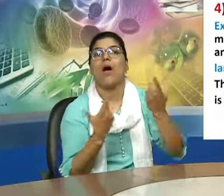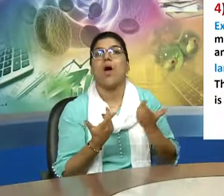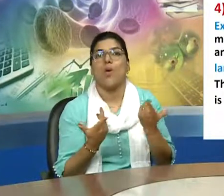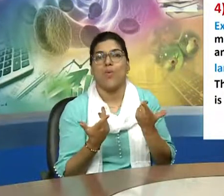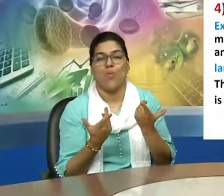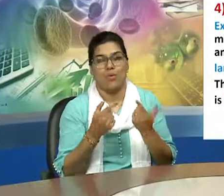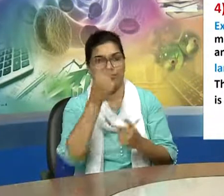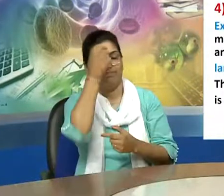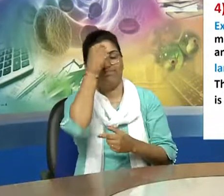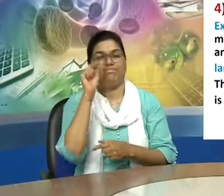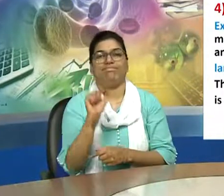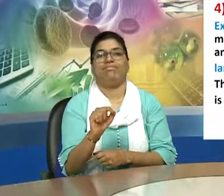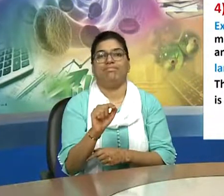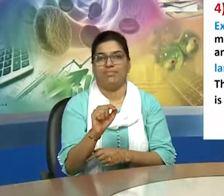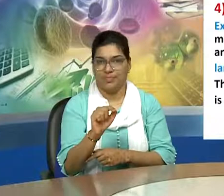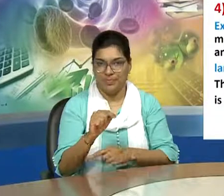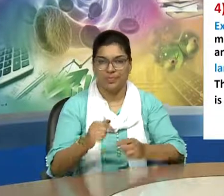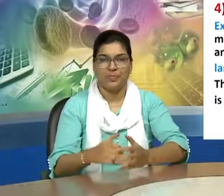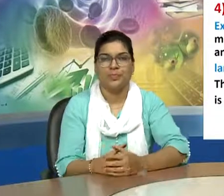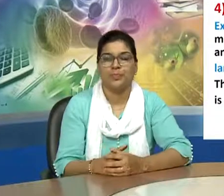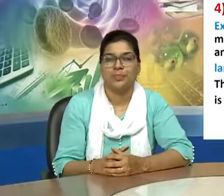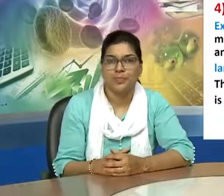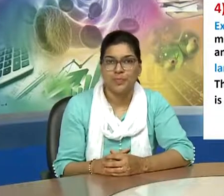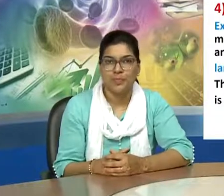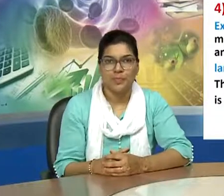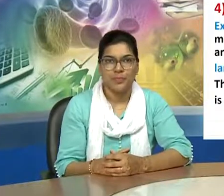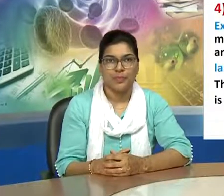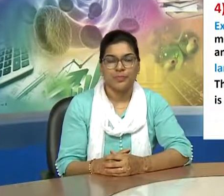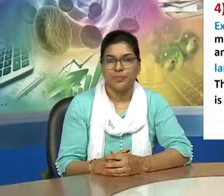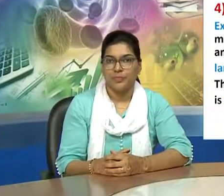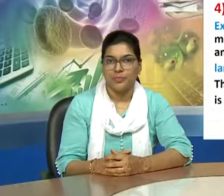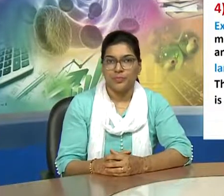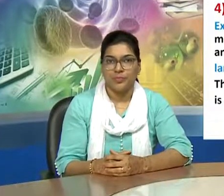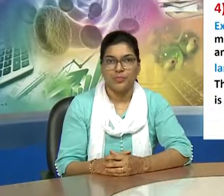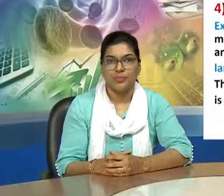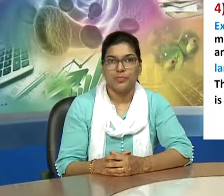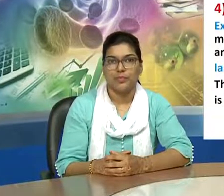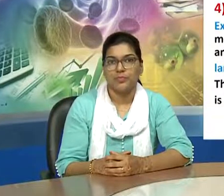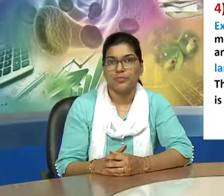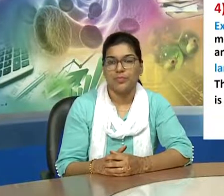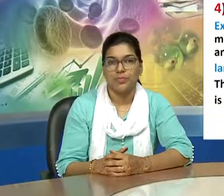because that base has been removed, that has been evacuated.